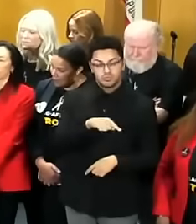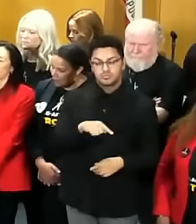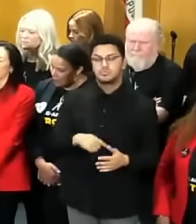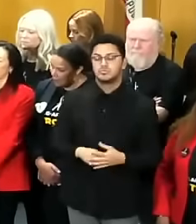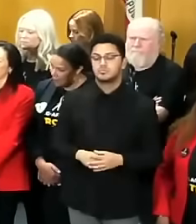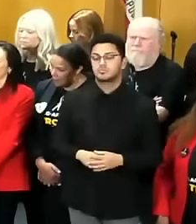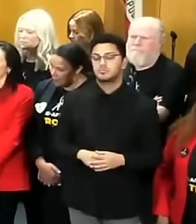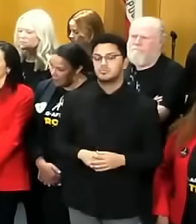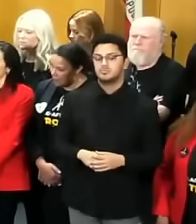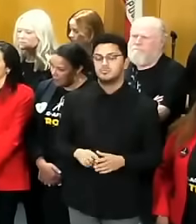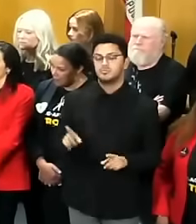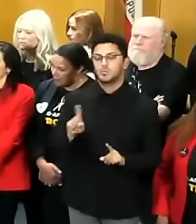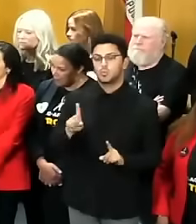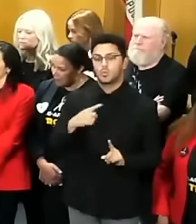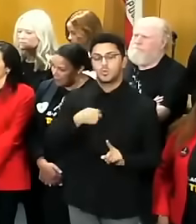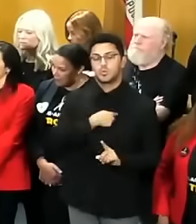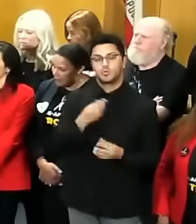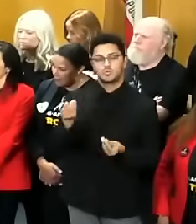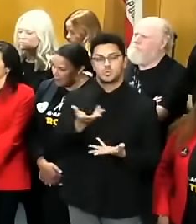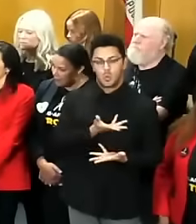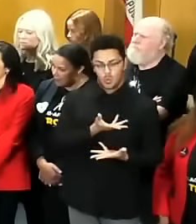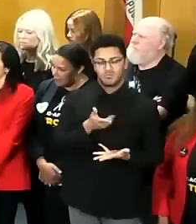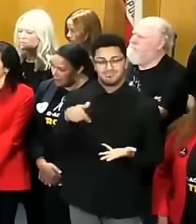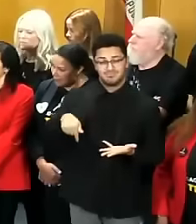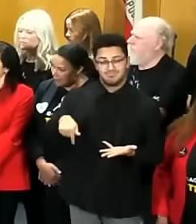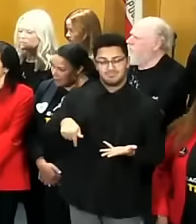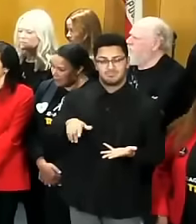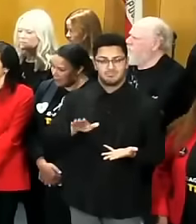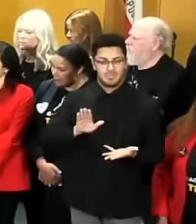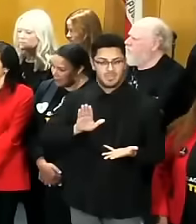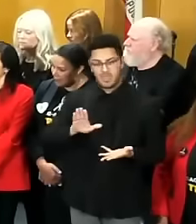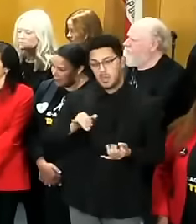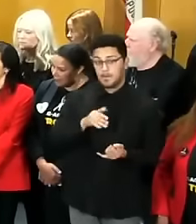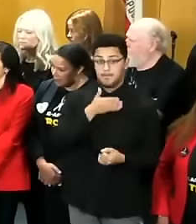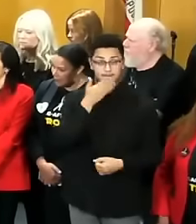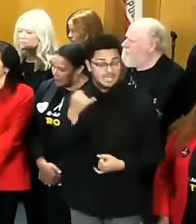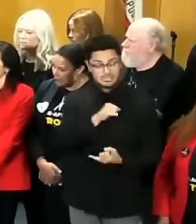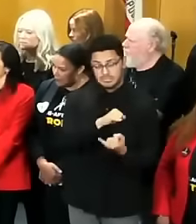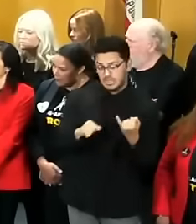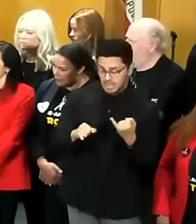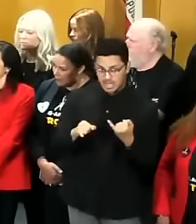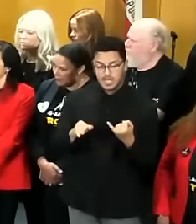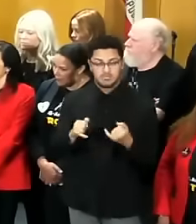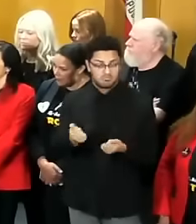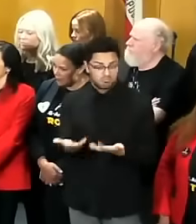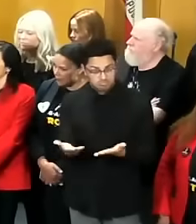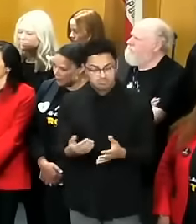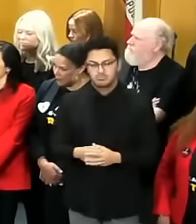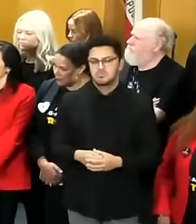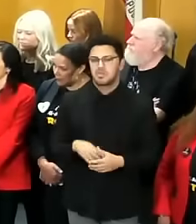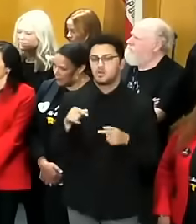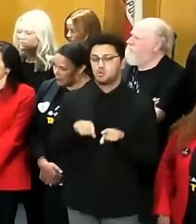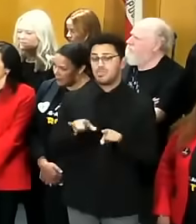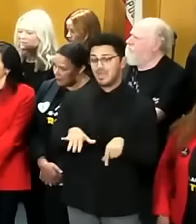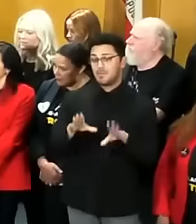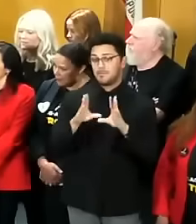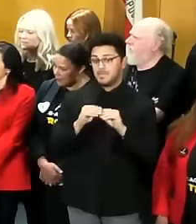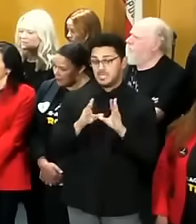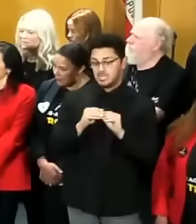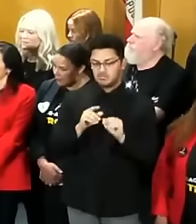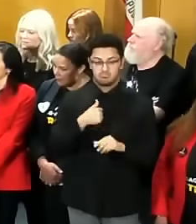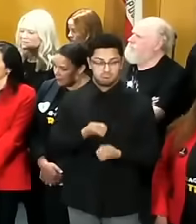where we were told that this is their best, last, final, at that meeting,